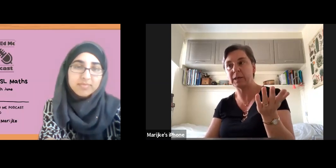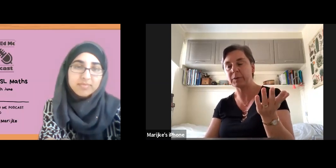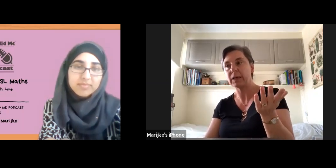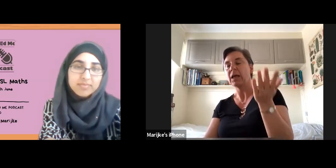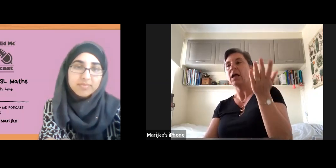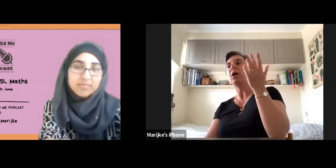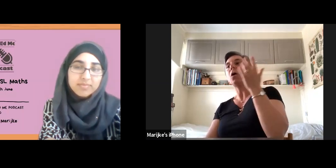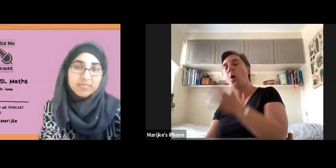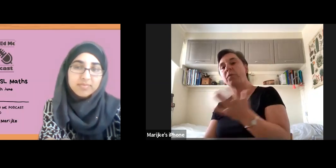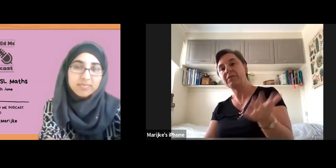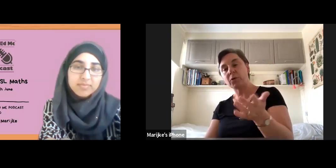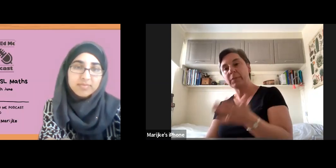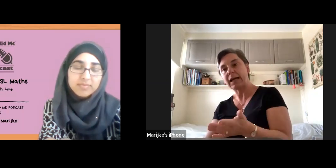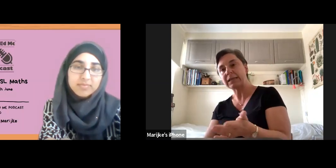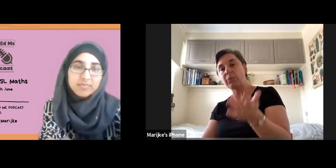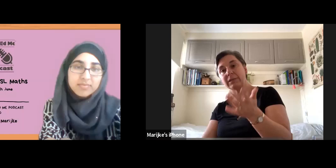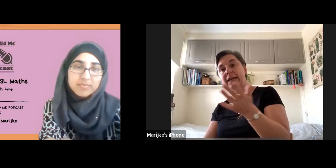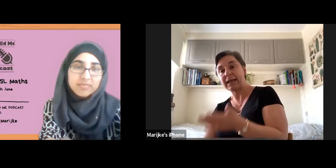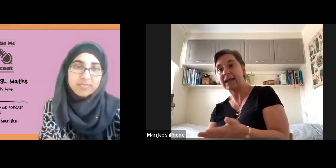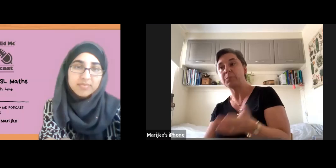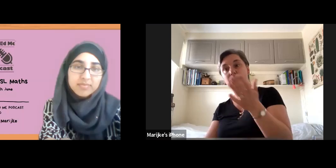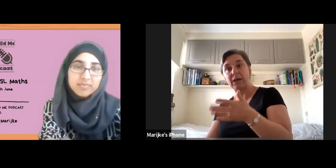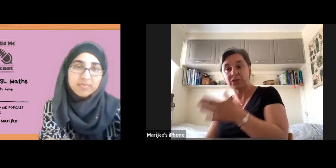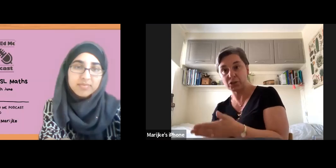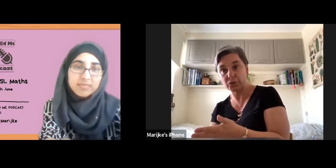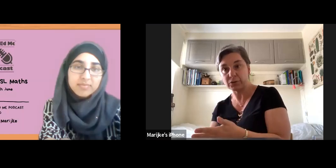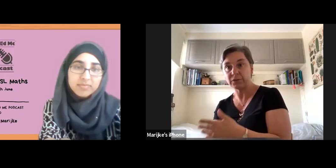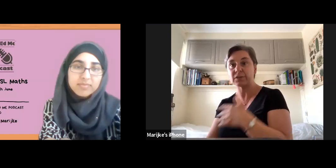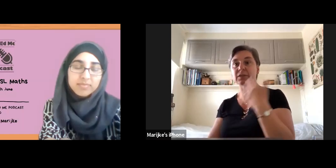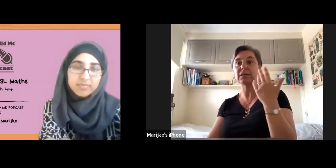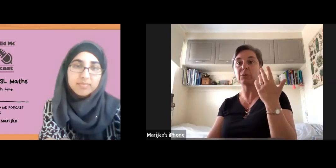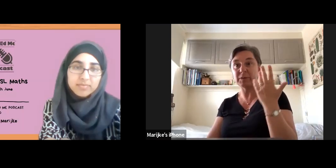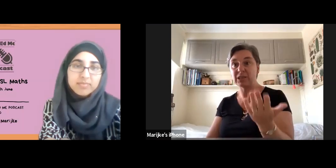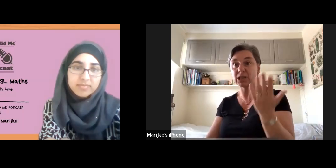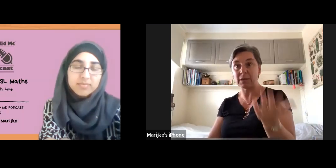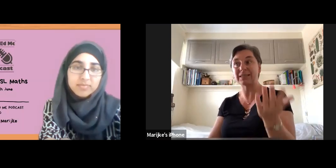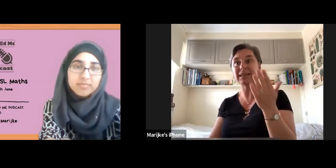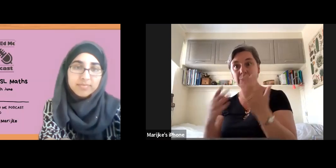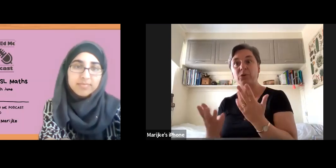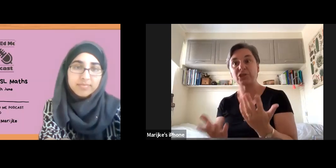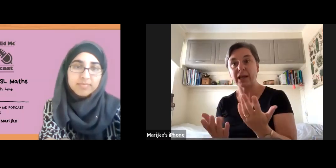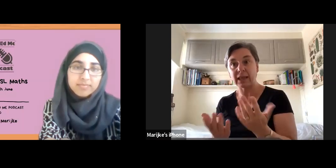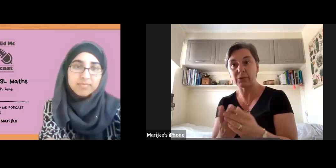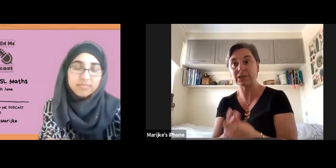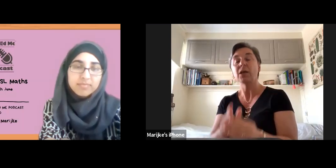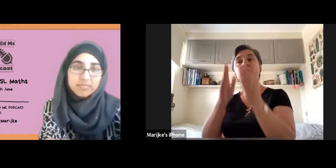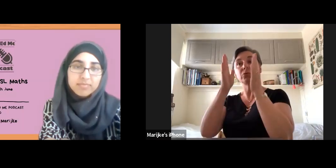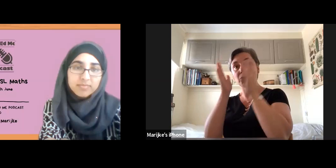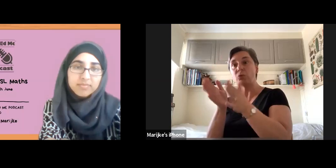people. Hopefully from that, I will then get private students that I will be teaching maths in British Sign Language, so those